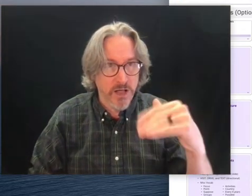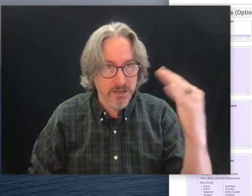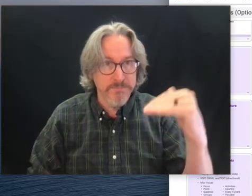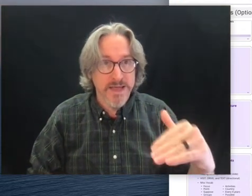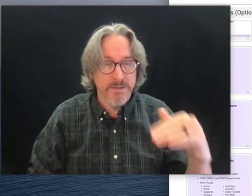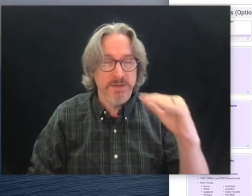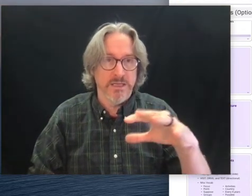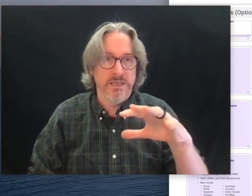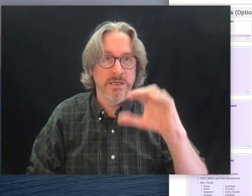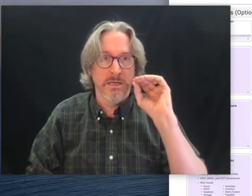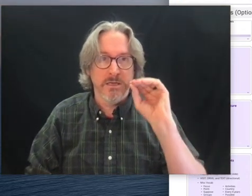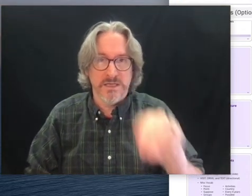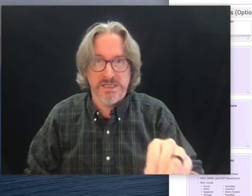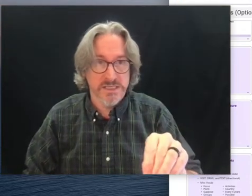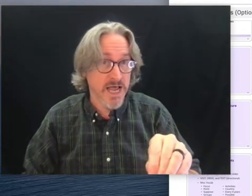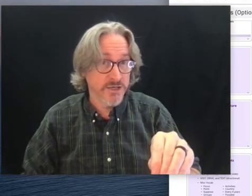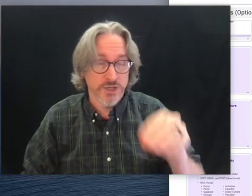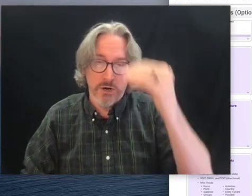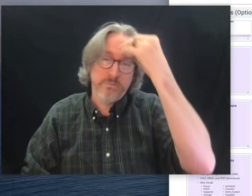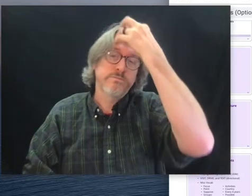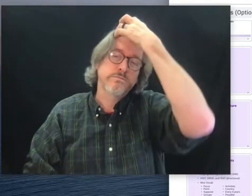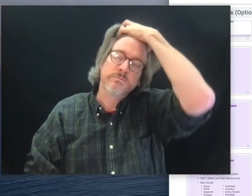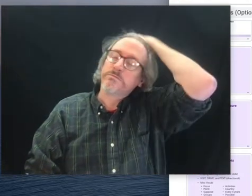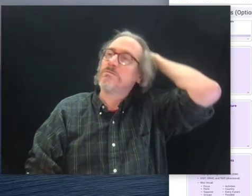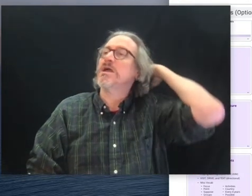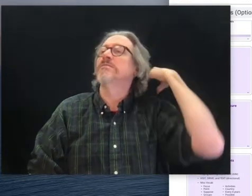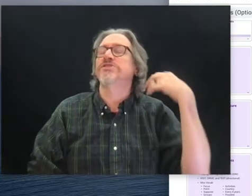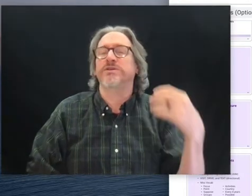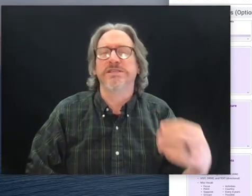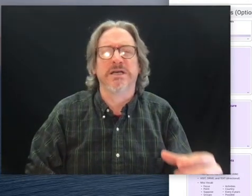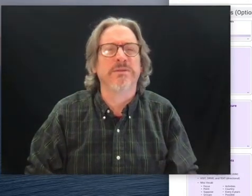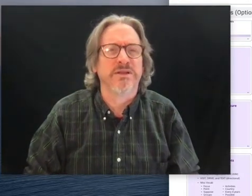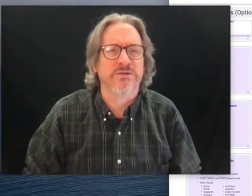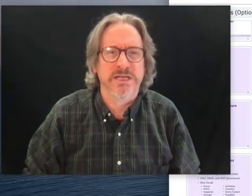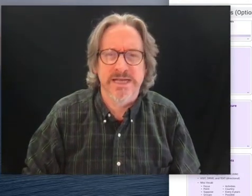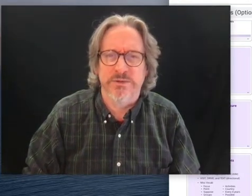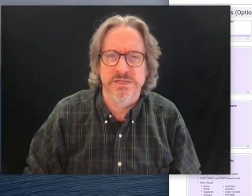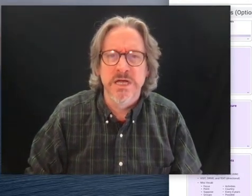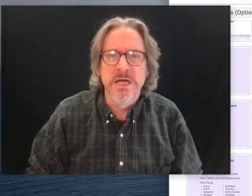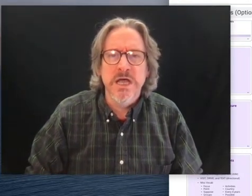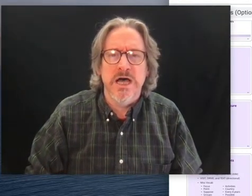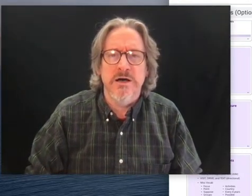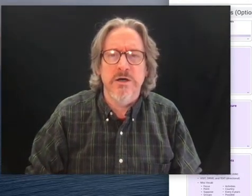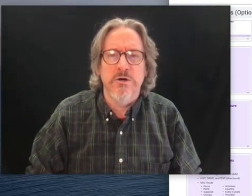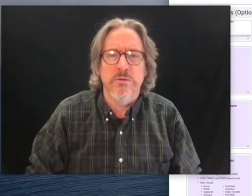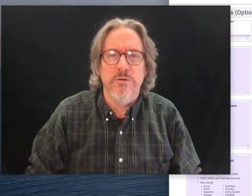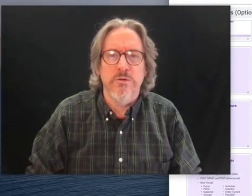examples. I'll embed them in this slideshow. So you can see a couple of different examples.